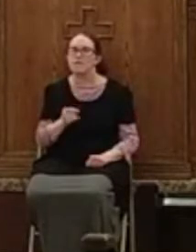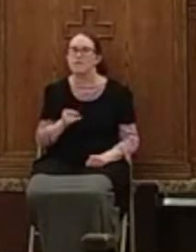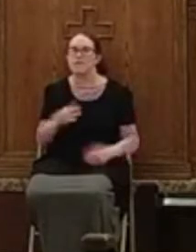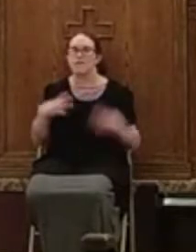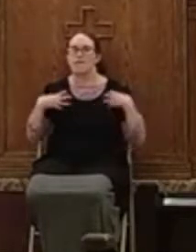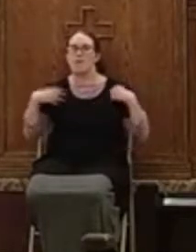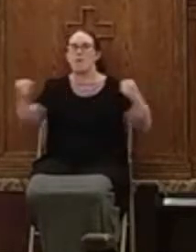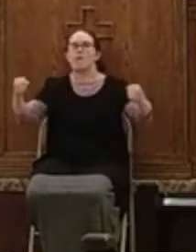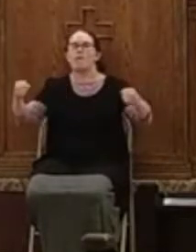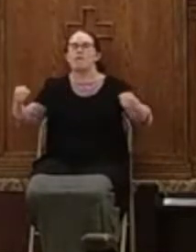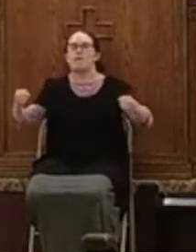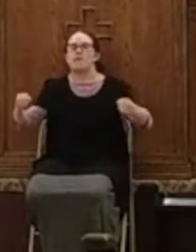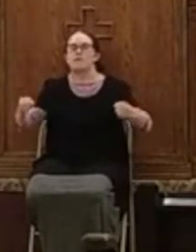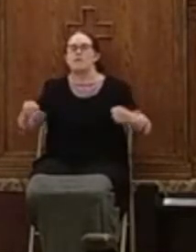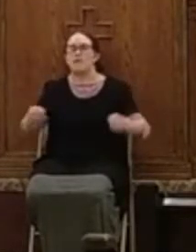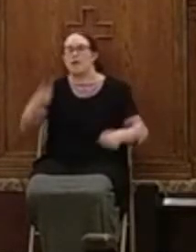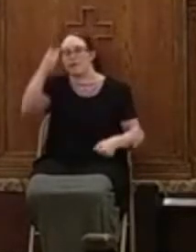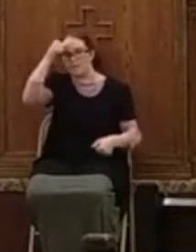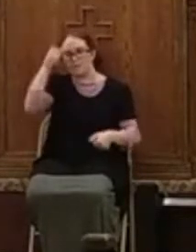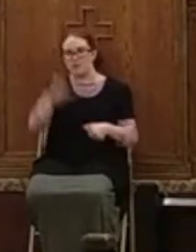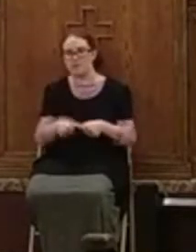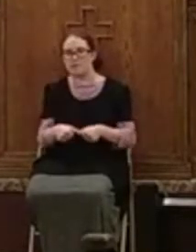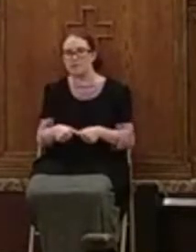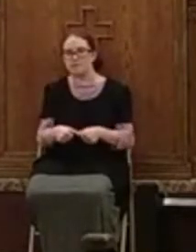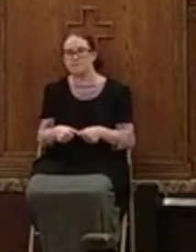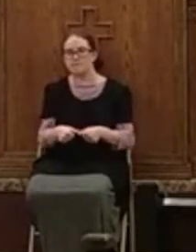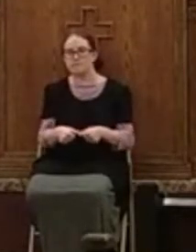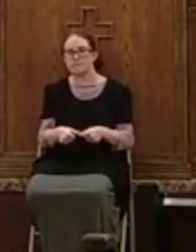sir. Boldness. Oh. I remember